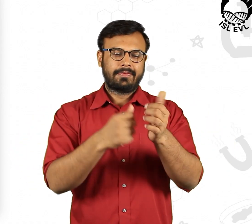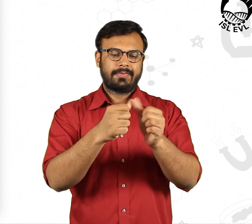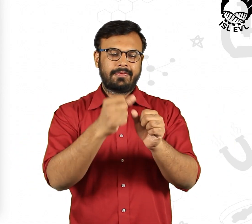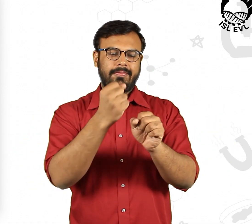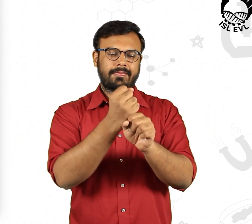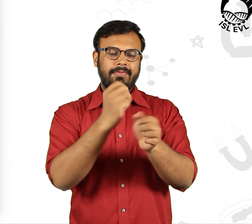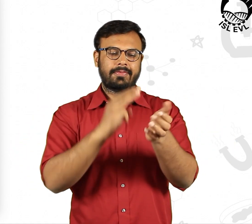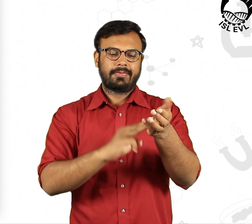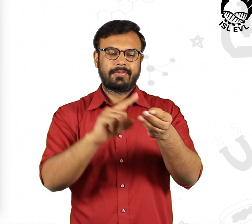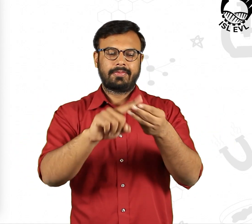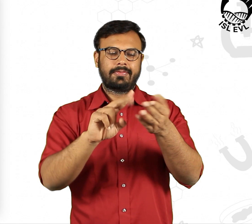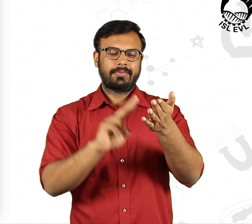fragmentation.